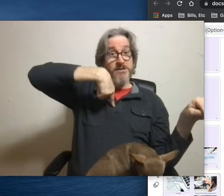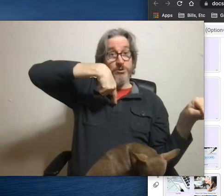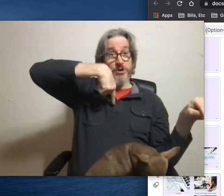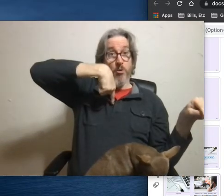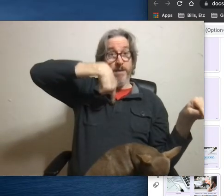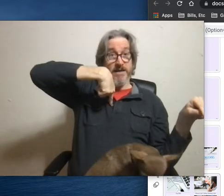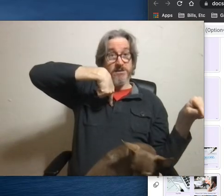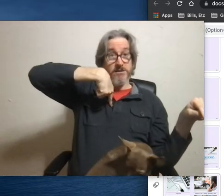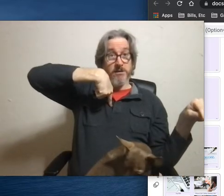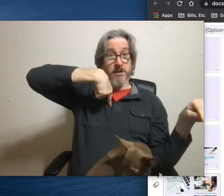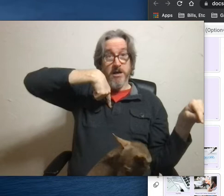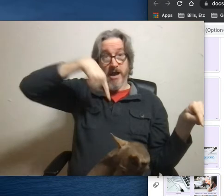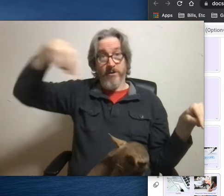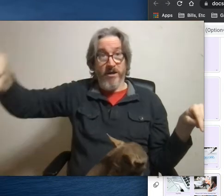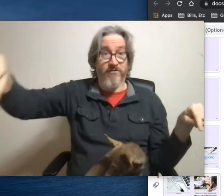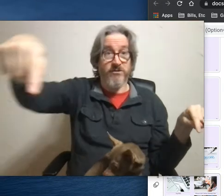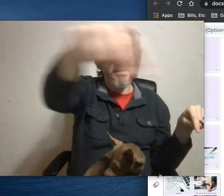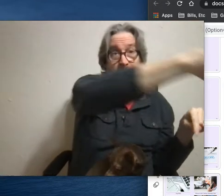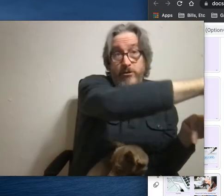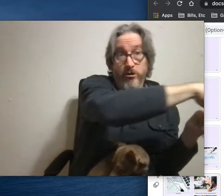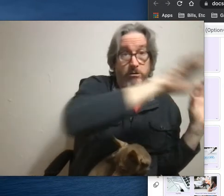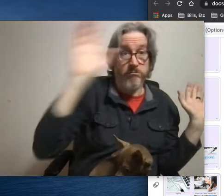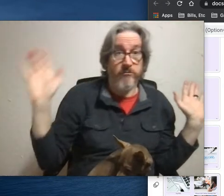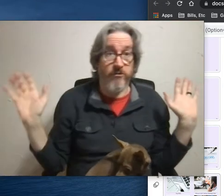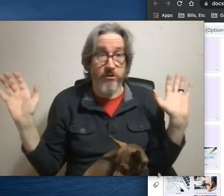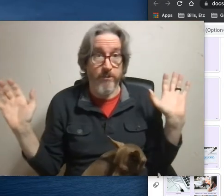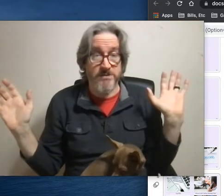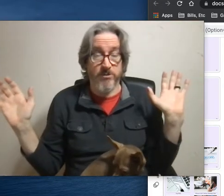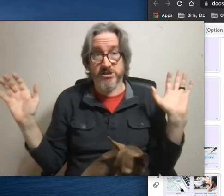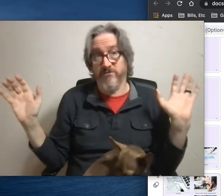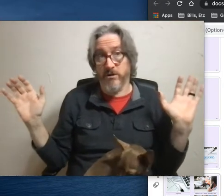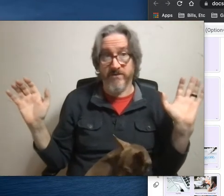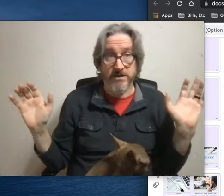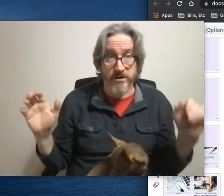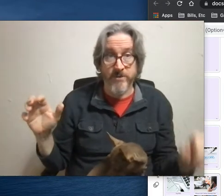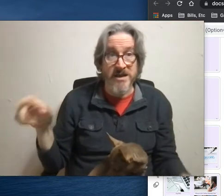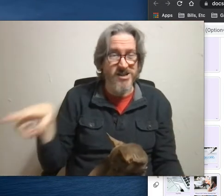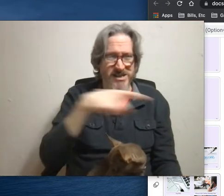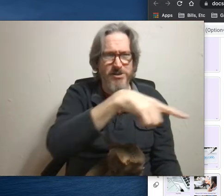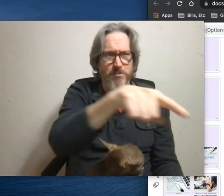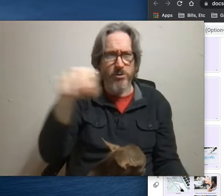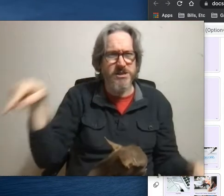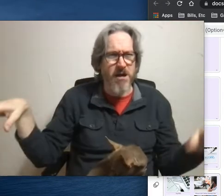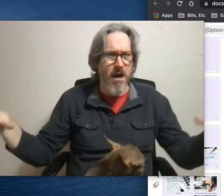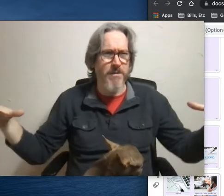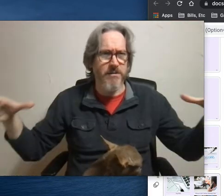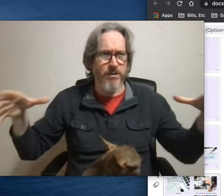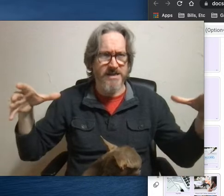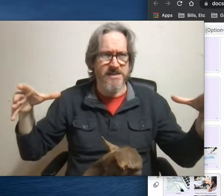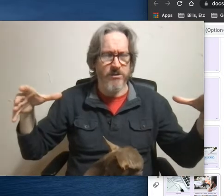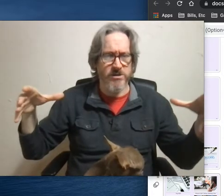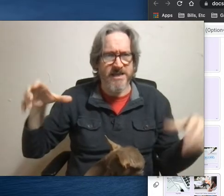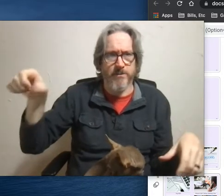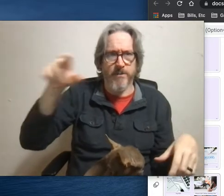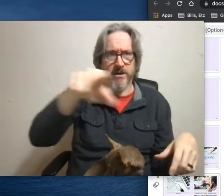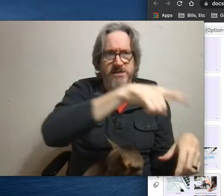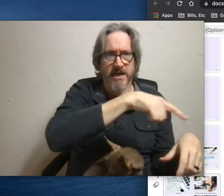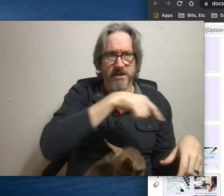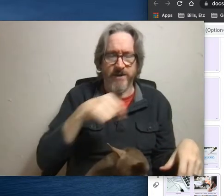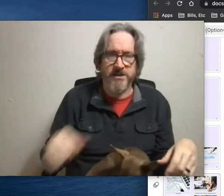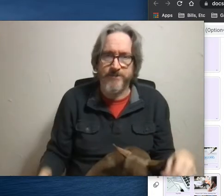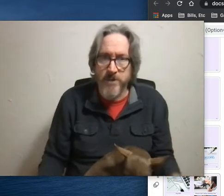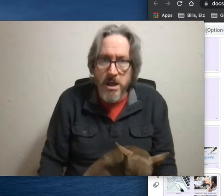home is usually home base. And then we'll have first, second, third. For the baseball, softball fans, right? That's the most common places that we'll set them up in